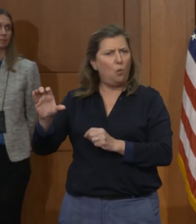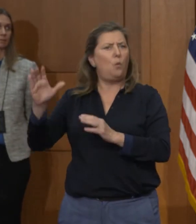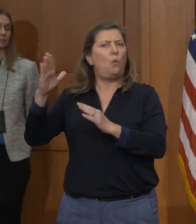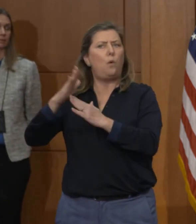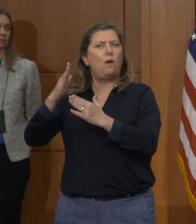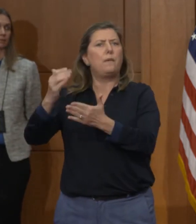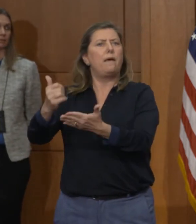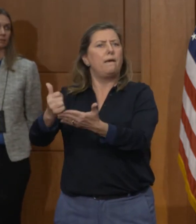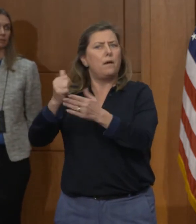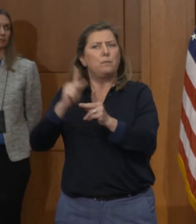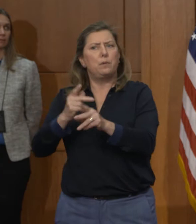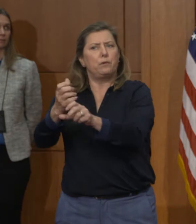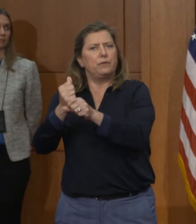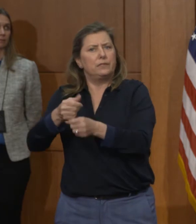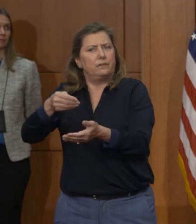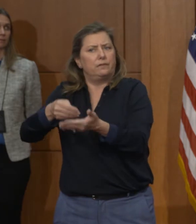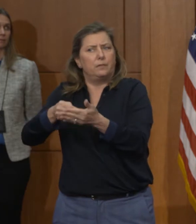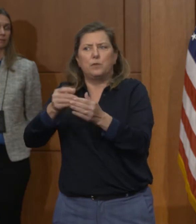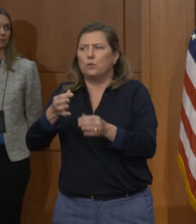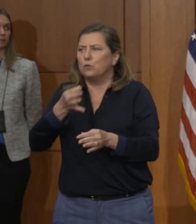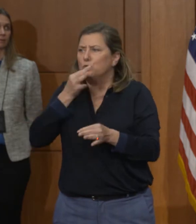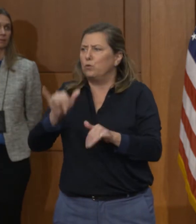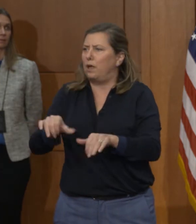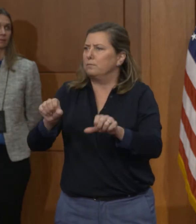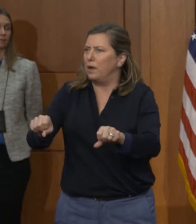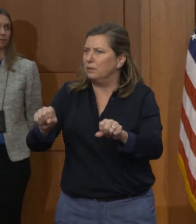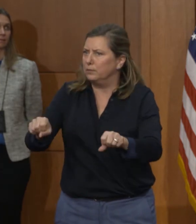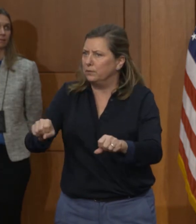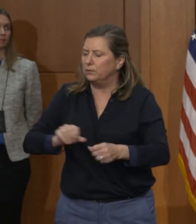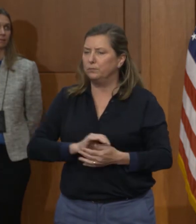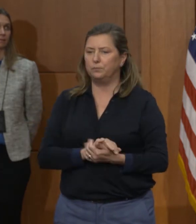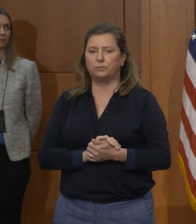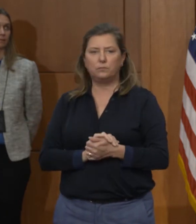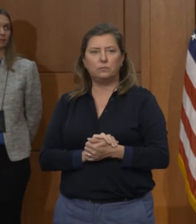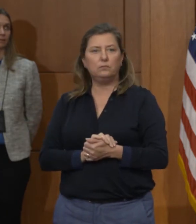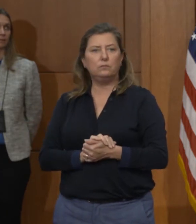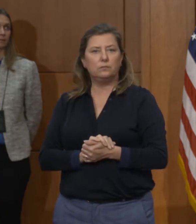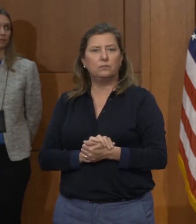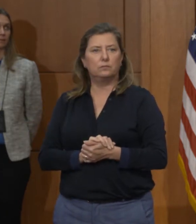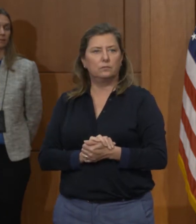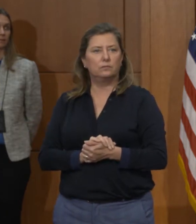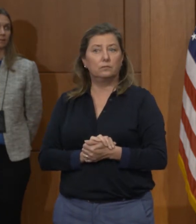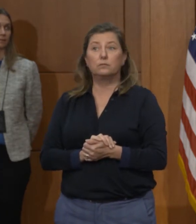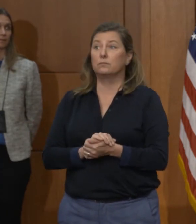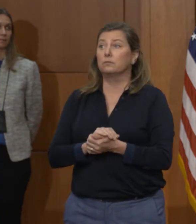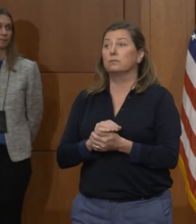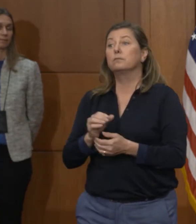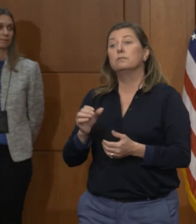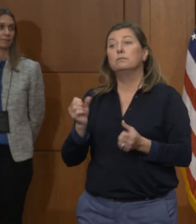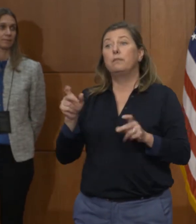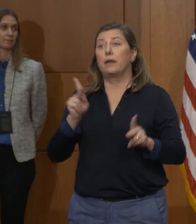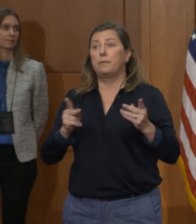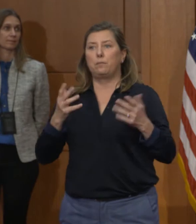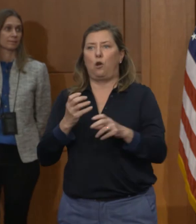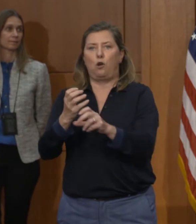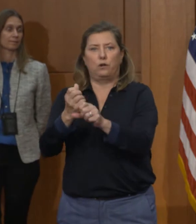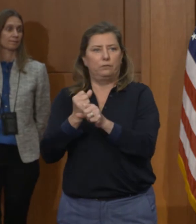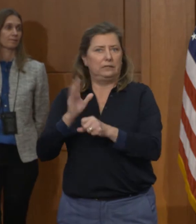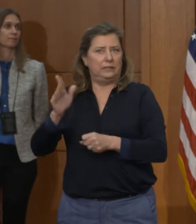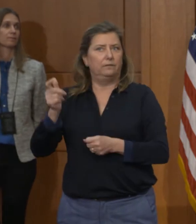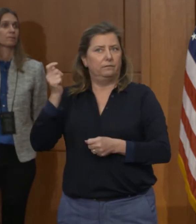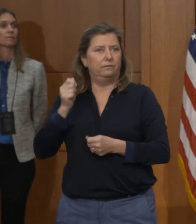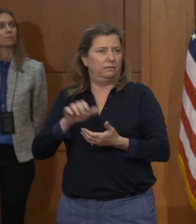Virginians receive these benefits as quickly as possible. Many have already begun receiving their